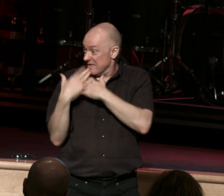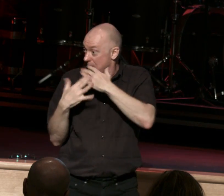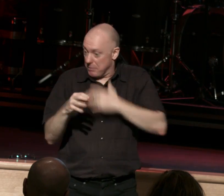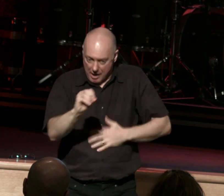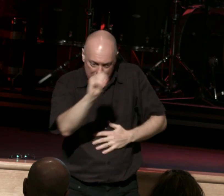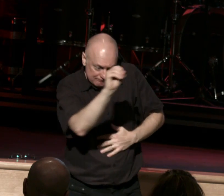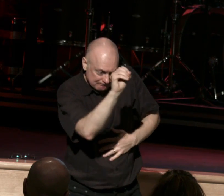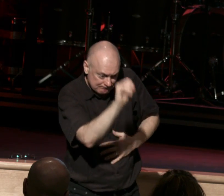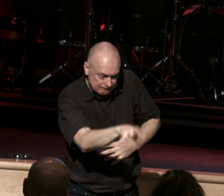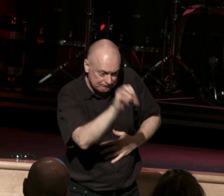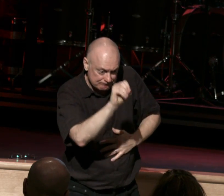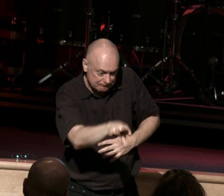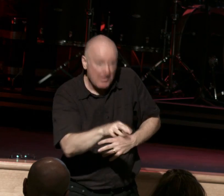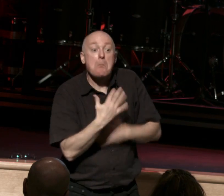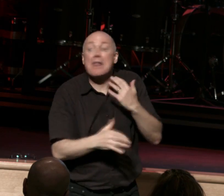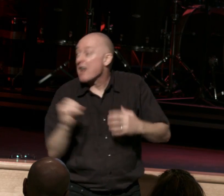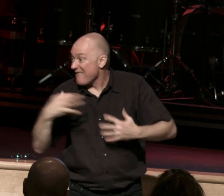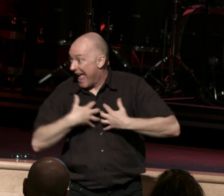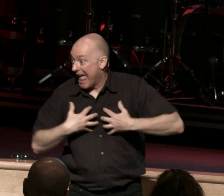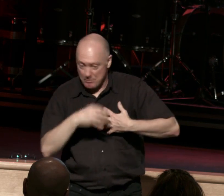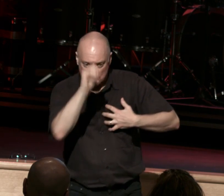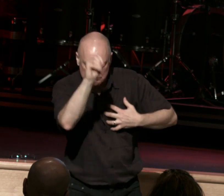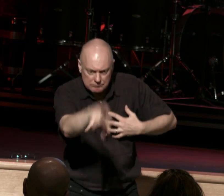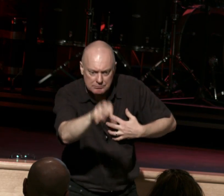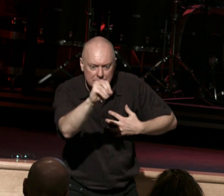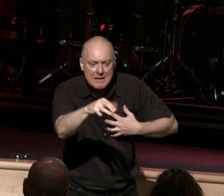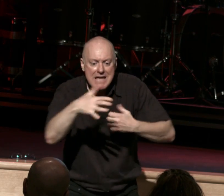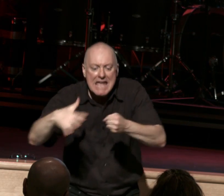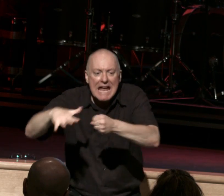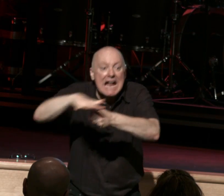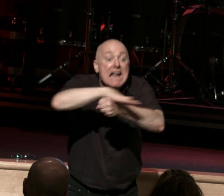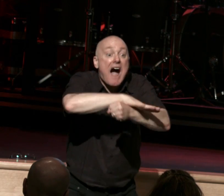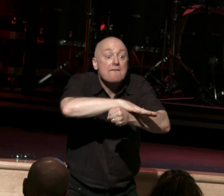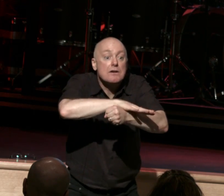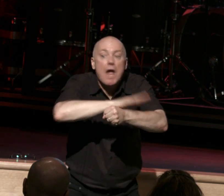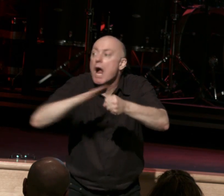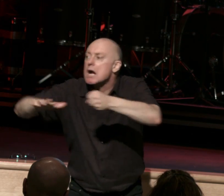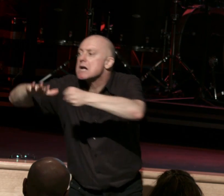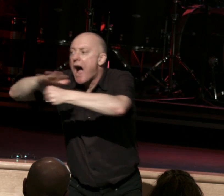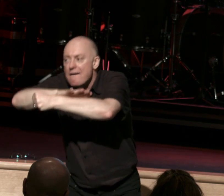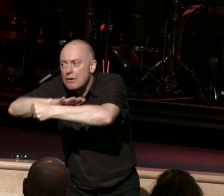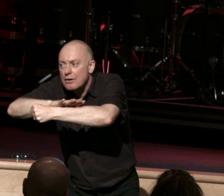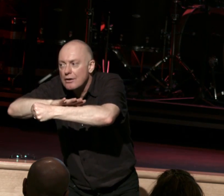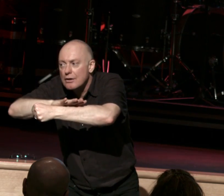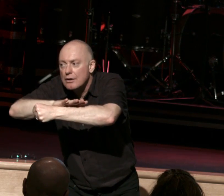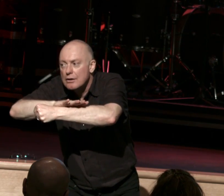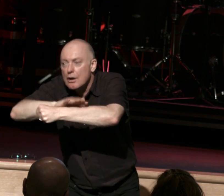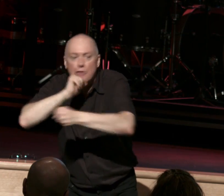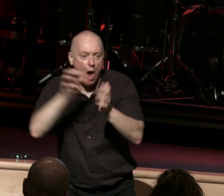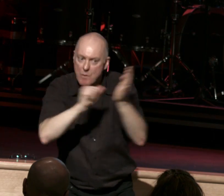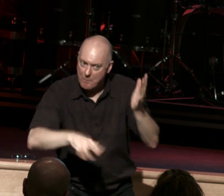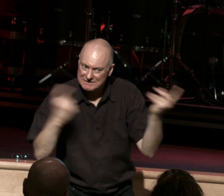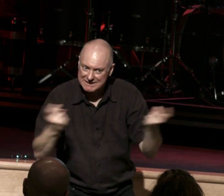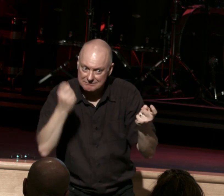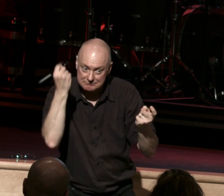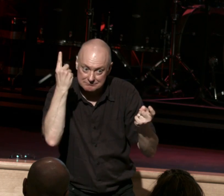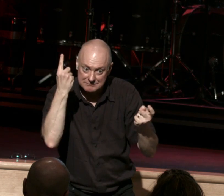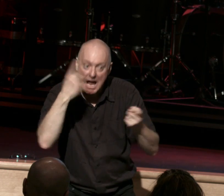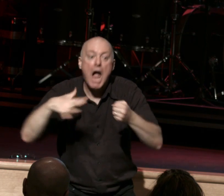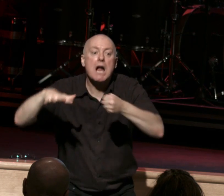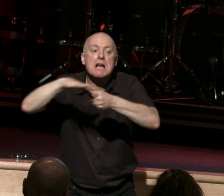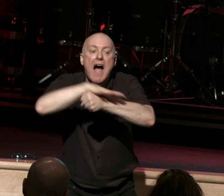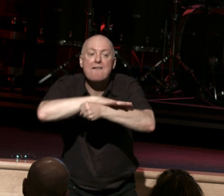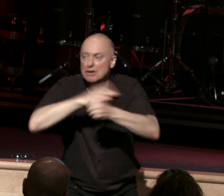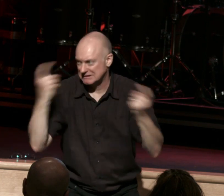he sprinkled the blood of the animal upon the mercy seat, it covered sin. Listen carefully. It did not put away